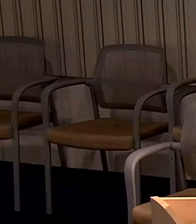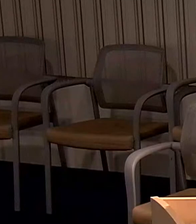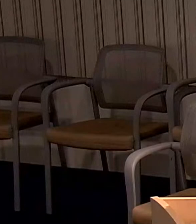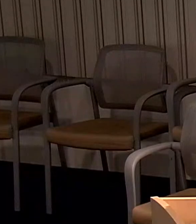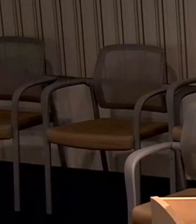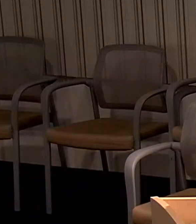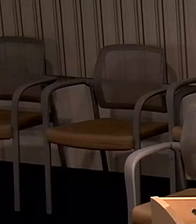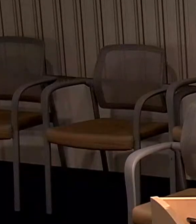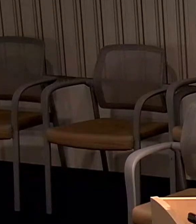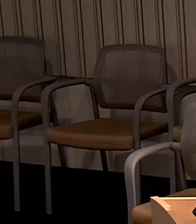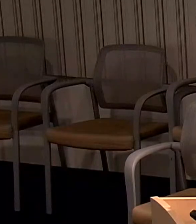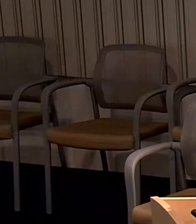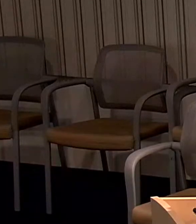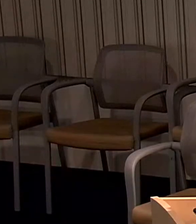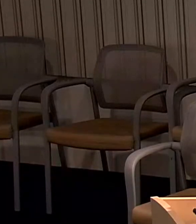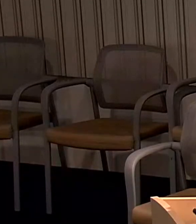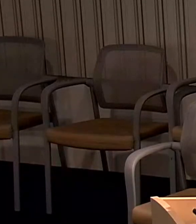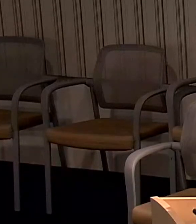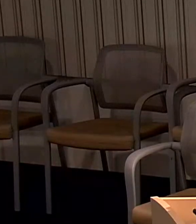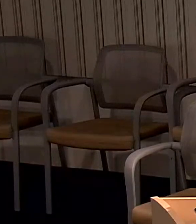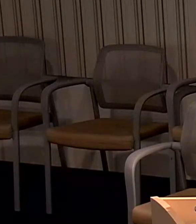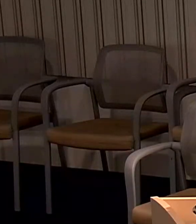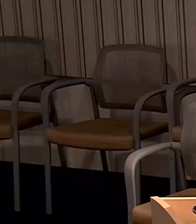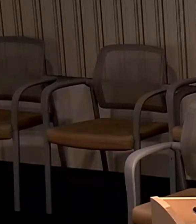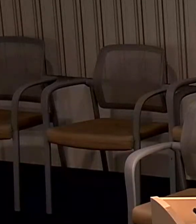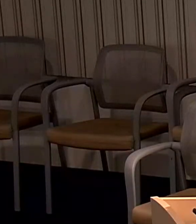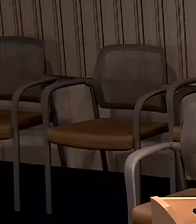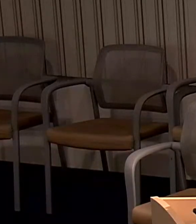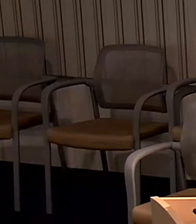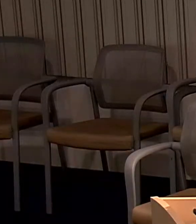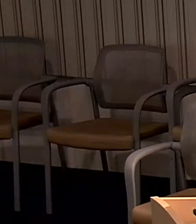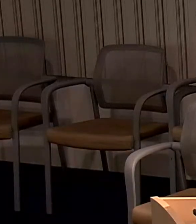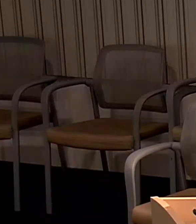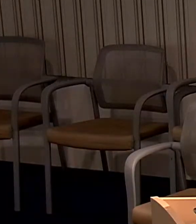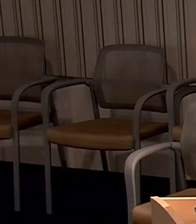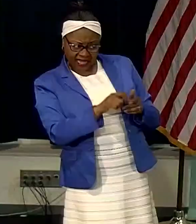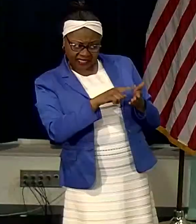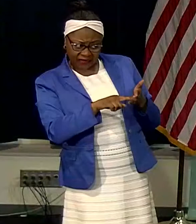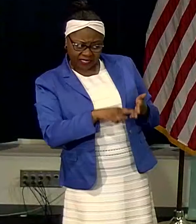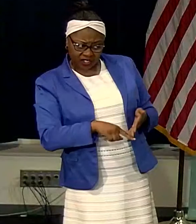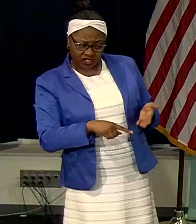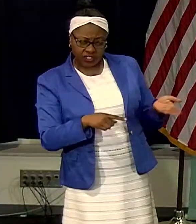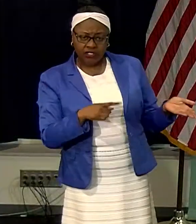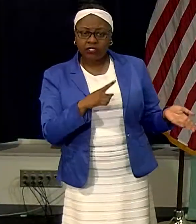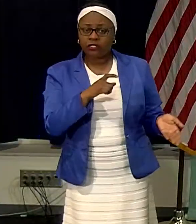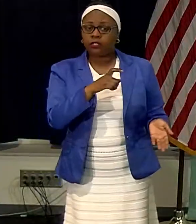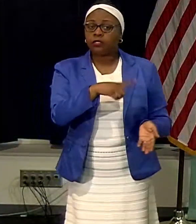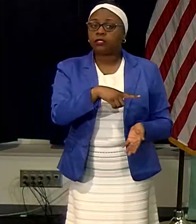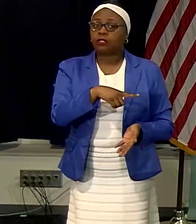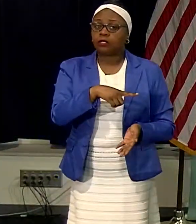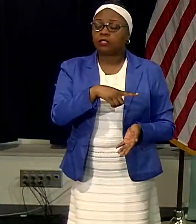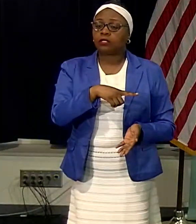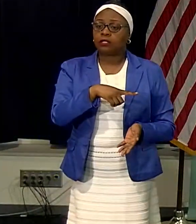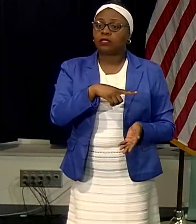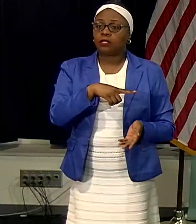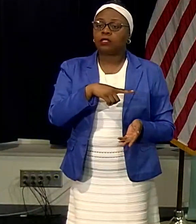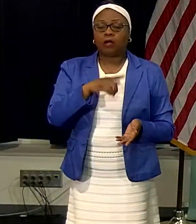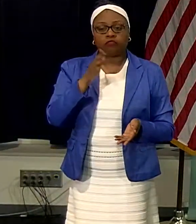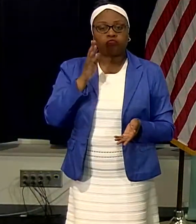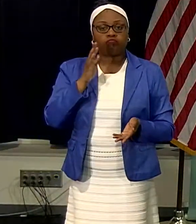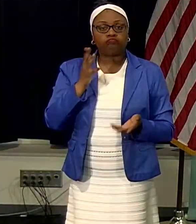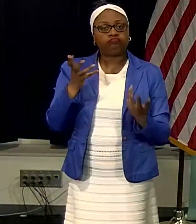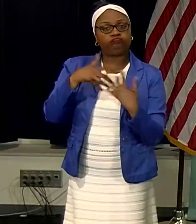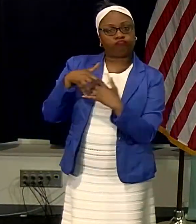replace boards? Does that pass final inspection? Where can they go for more information about that? So that would be with our compliance